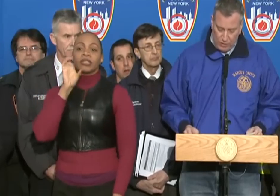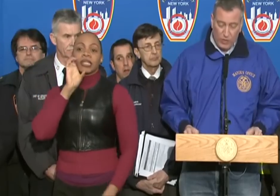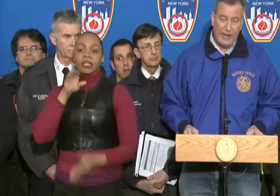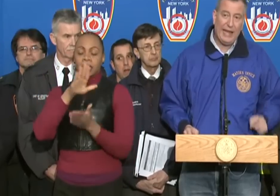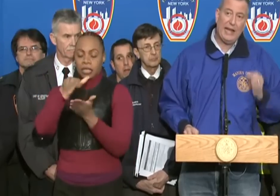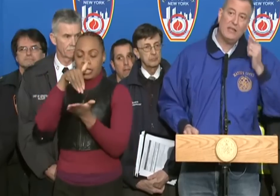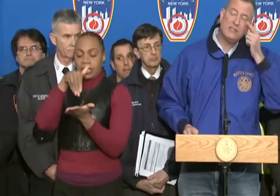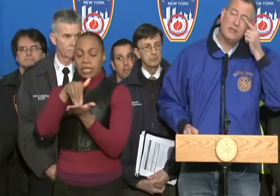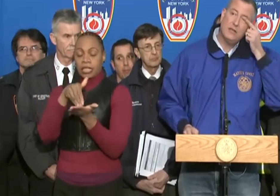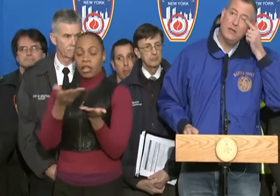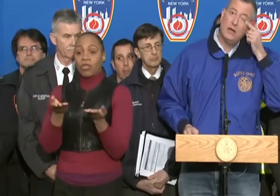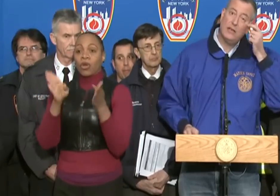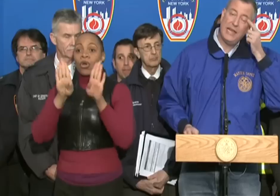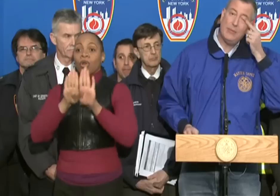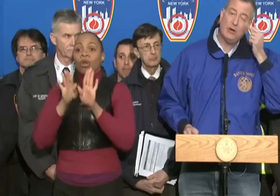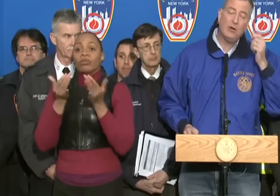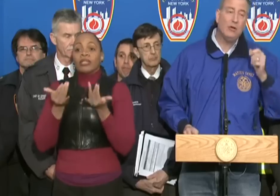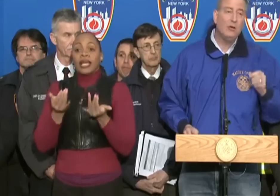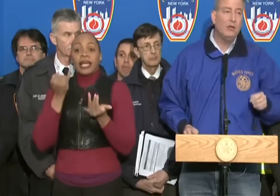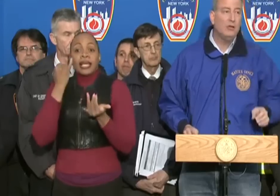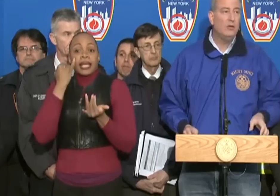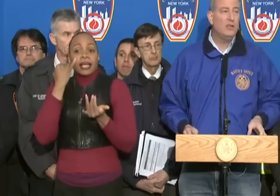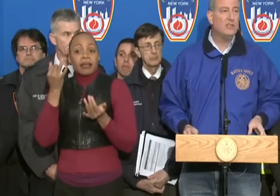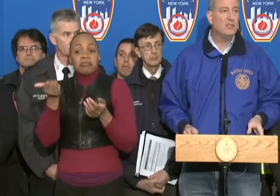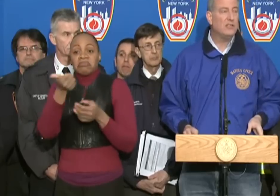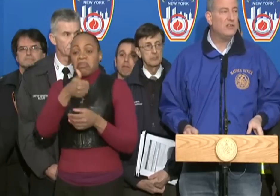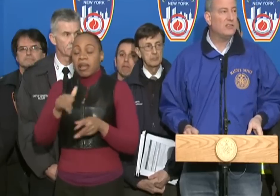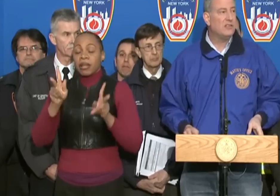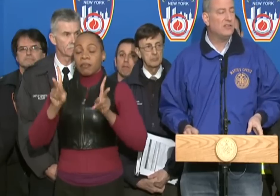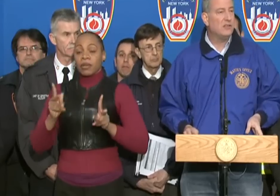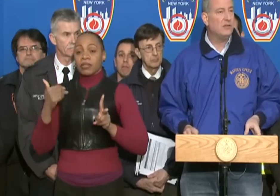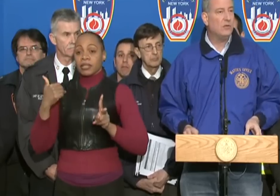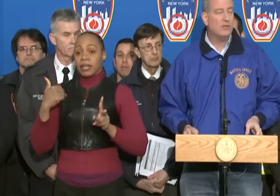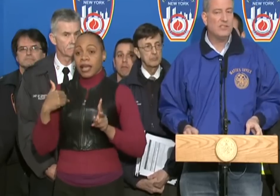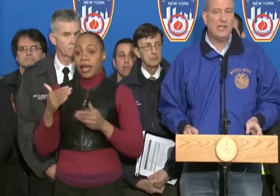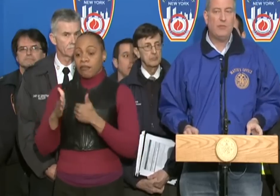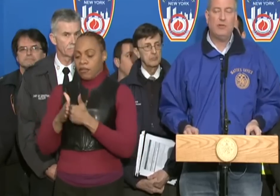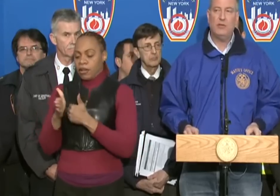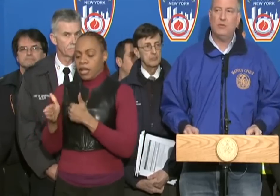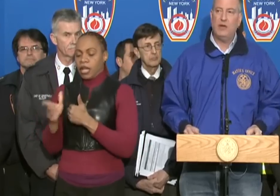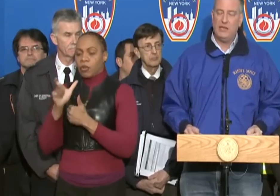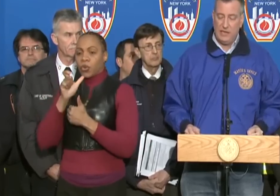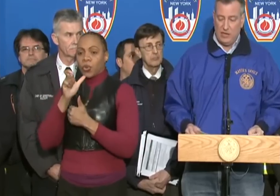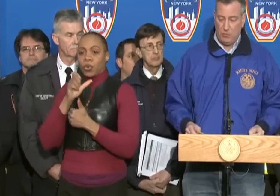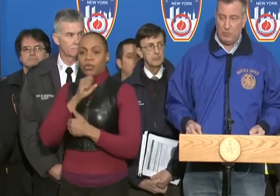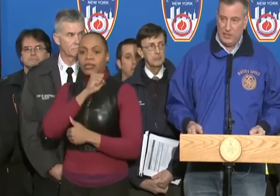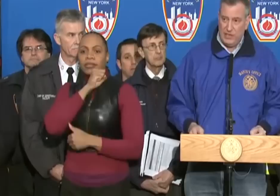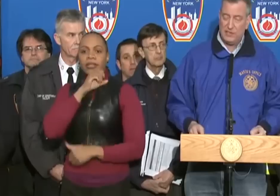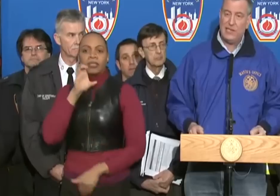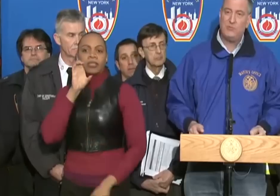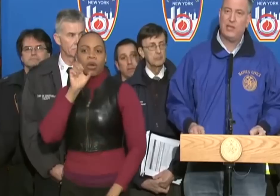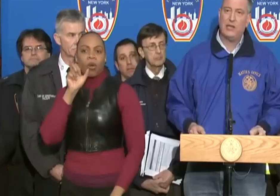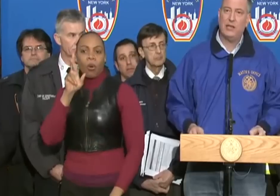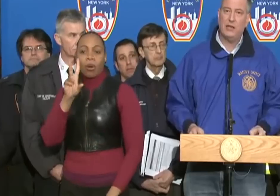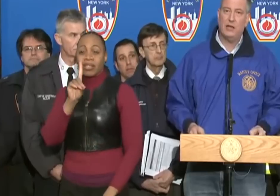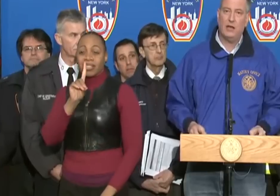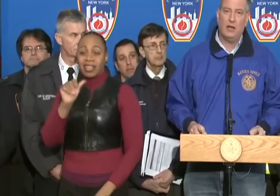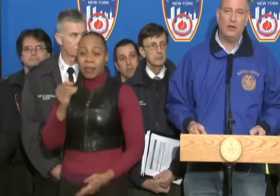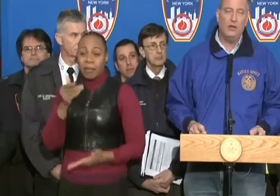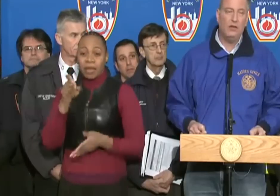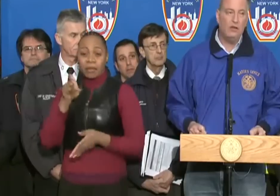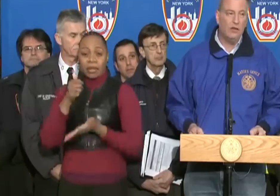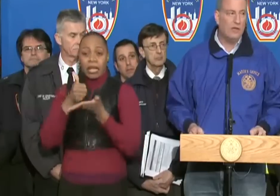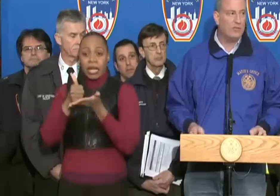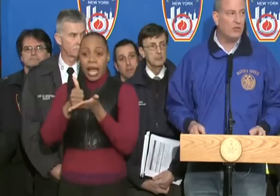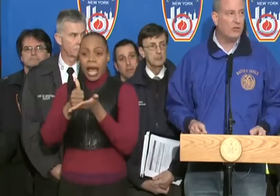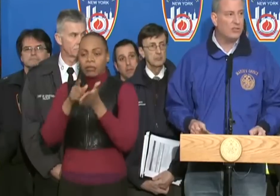If anyone has a neighbor who is a senior citizen or disabled, might need help, please keep checking in